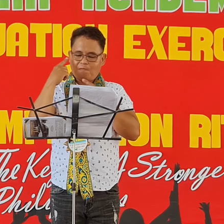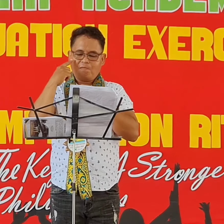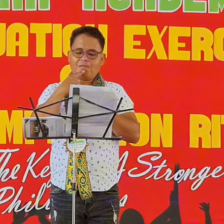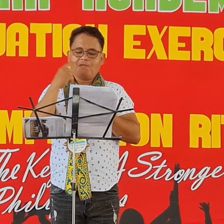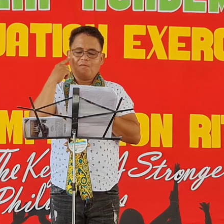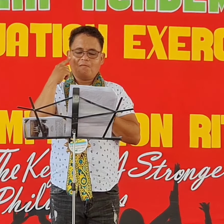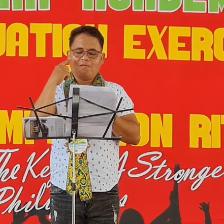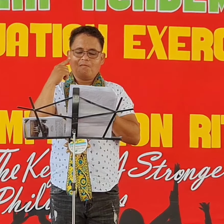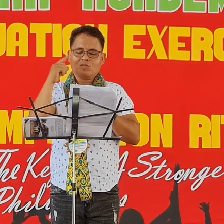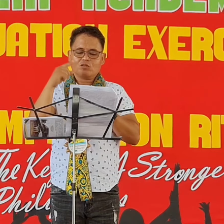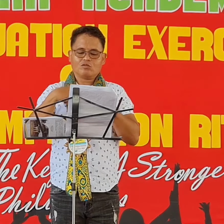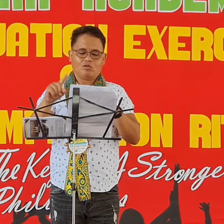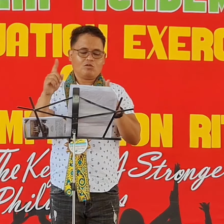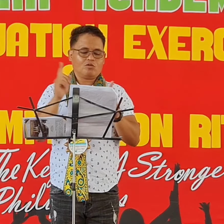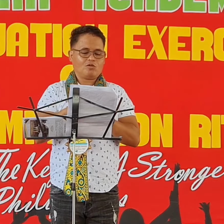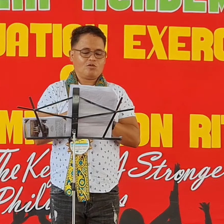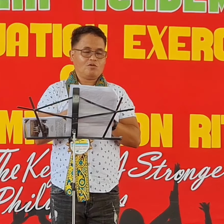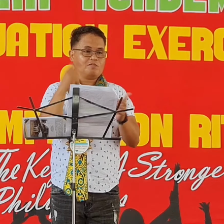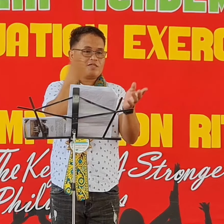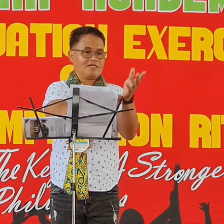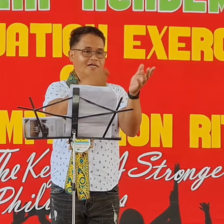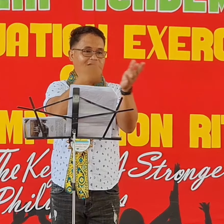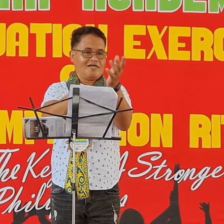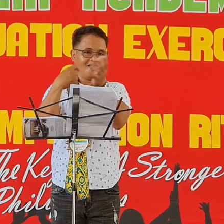The mute is texting. The mute goes to Tag Billowin.